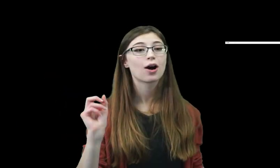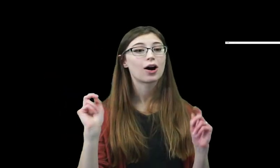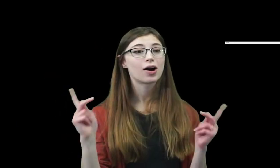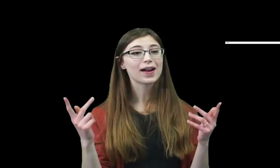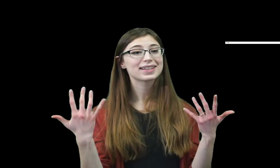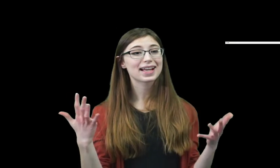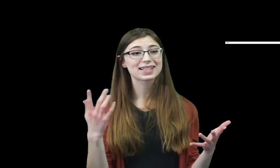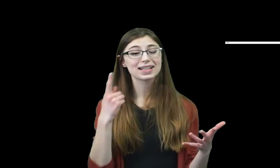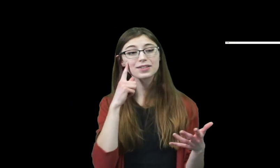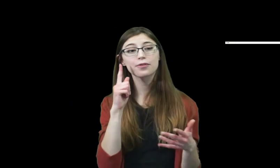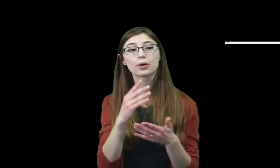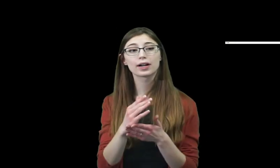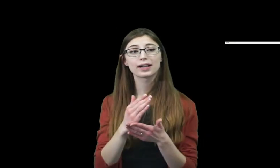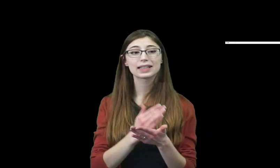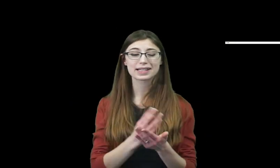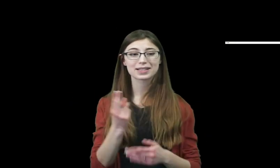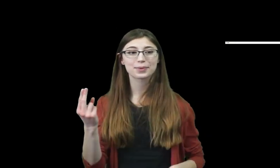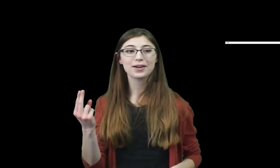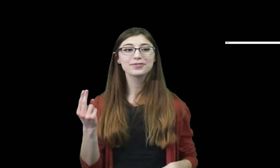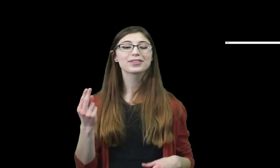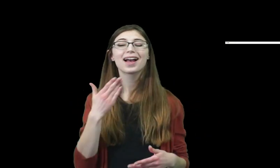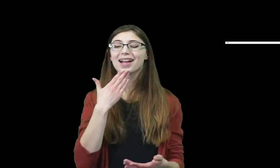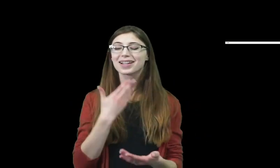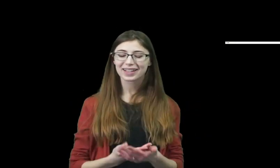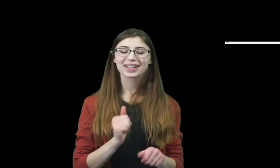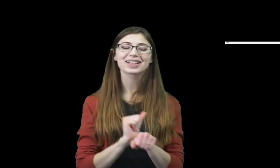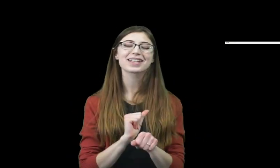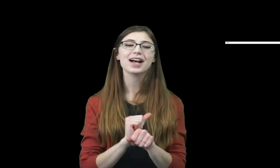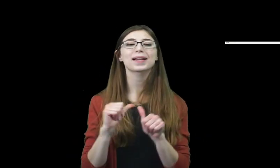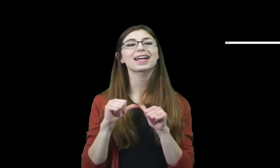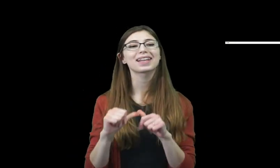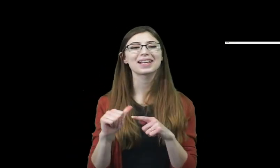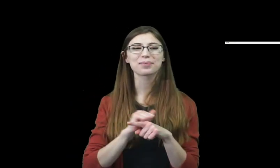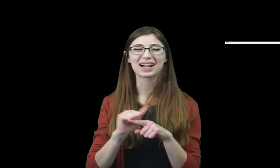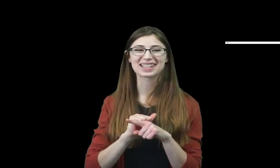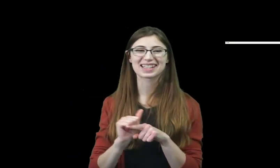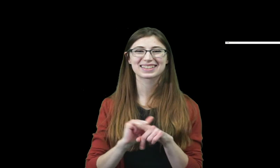All right, that's it for lesson 12. Good job and keep practicing.